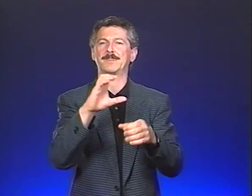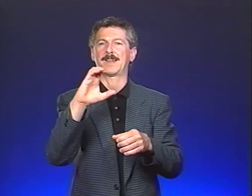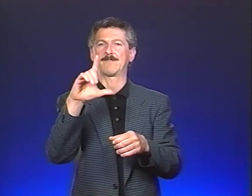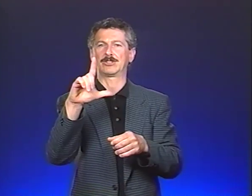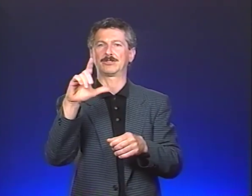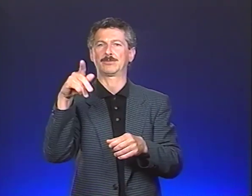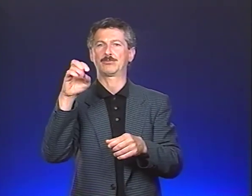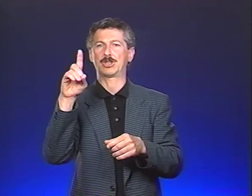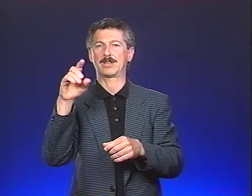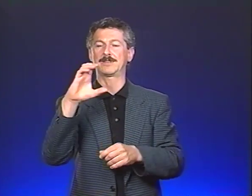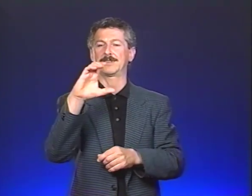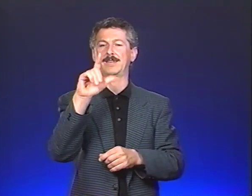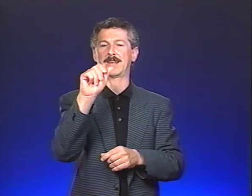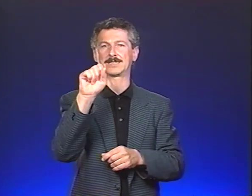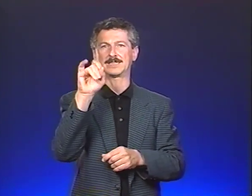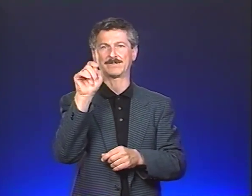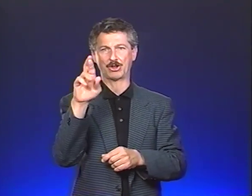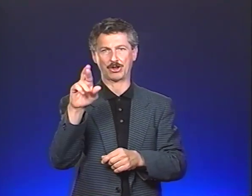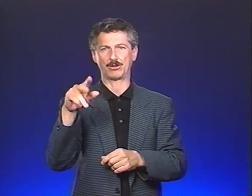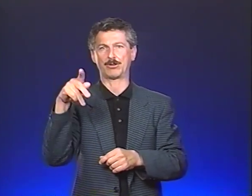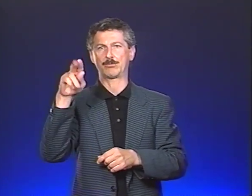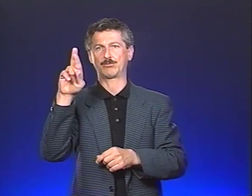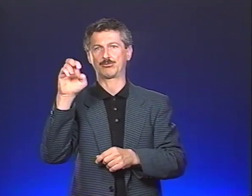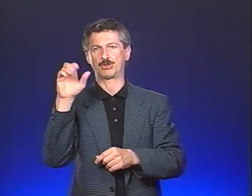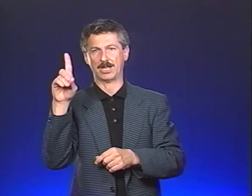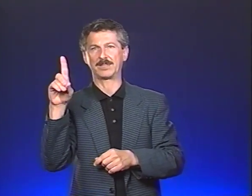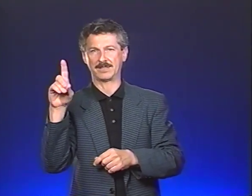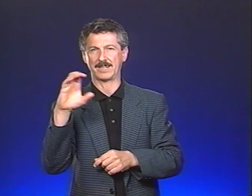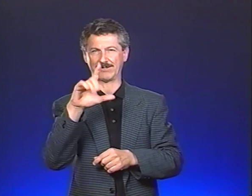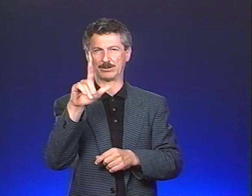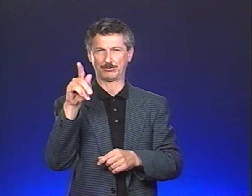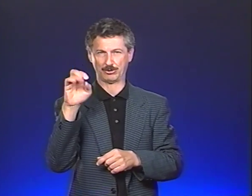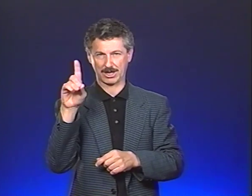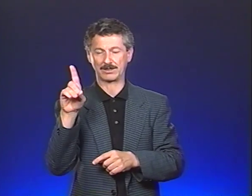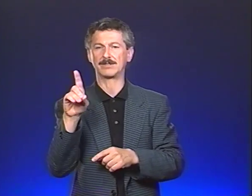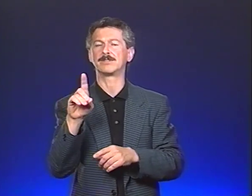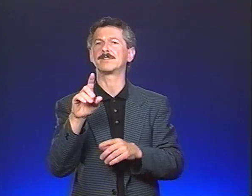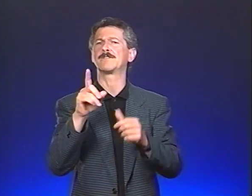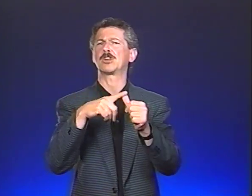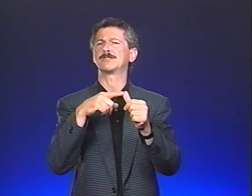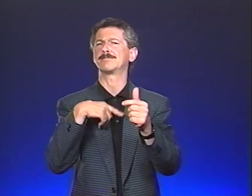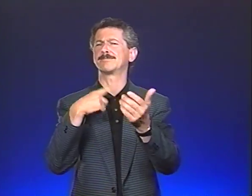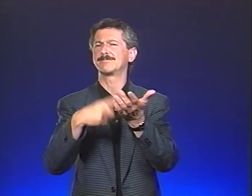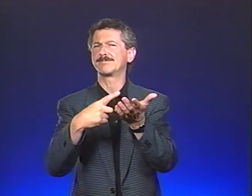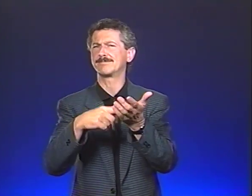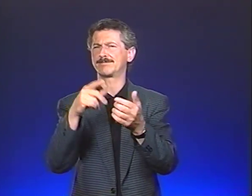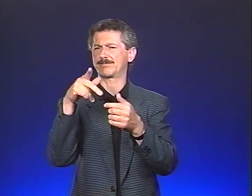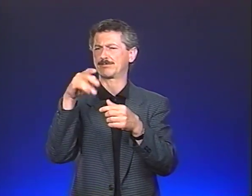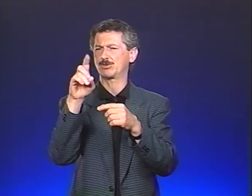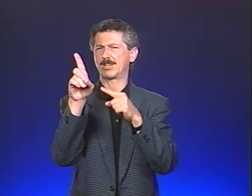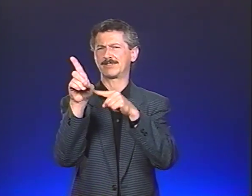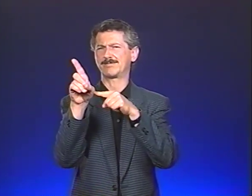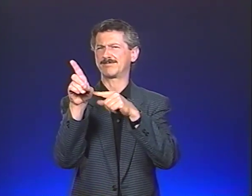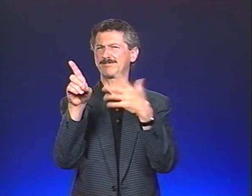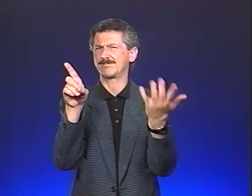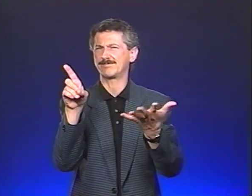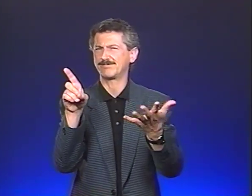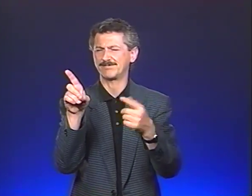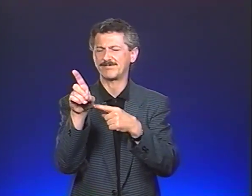Sign Language, but we'll be discussing one type here called classifier predicates. But first we need